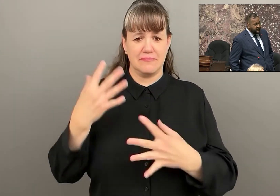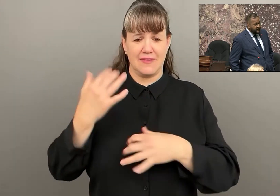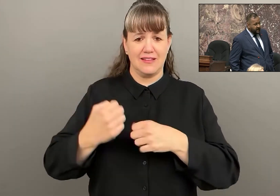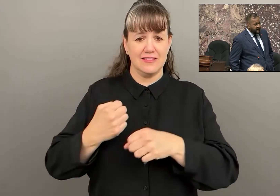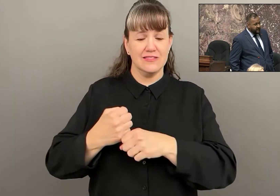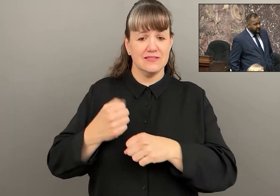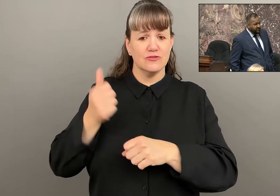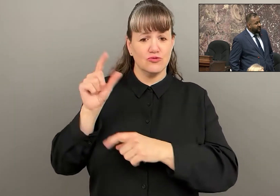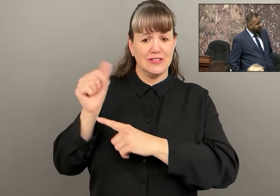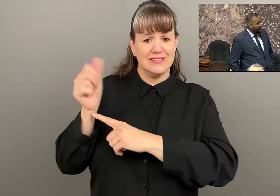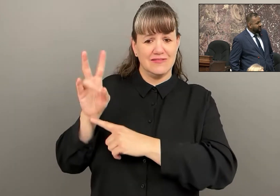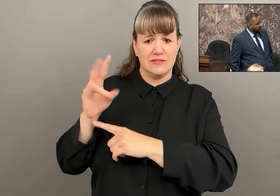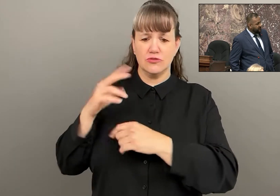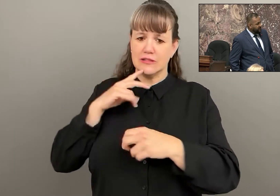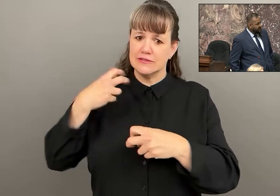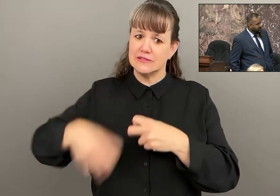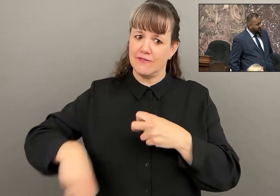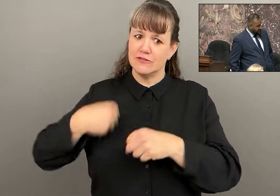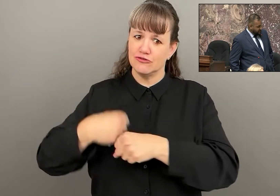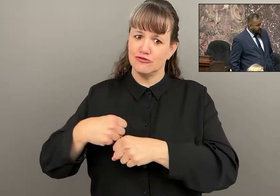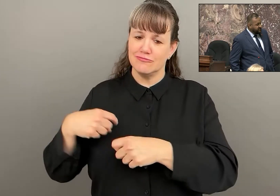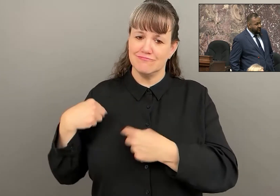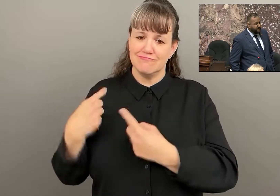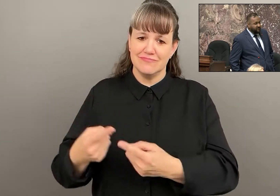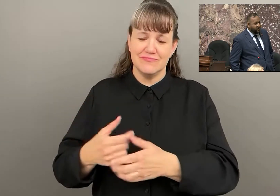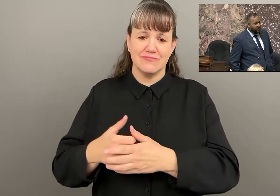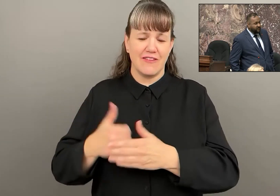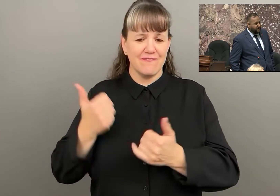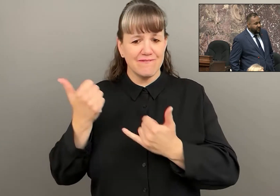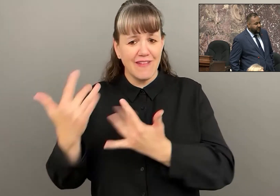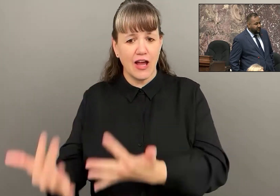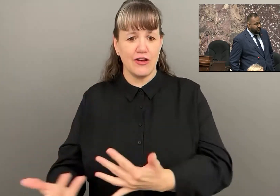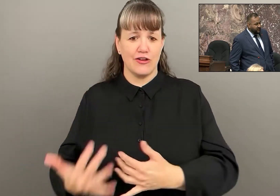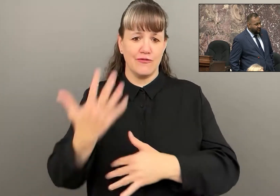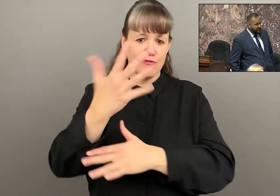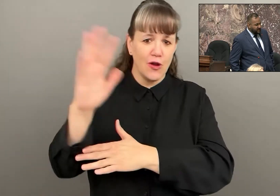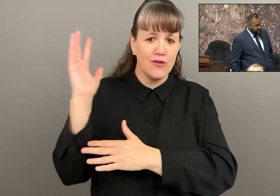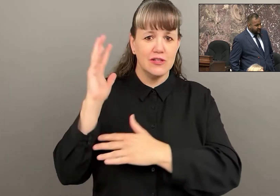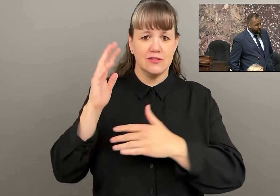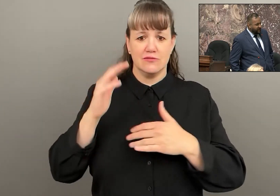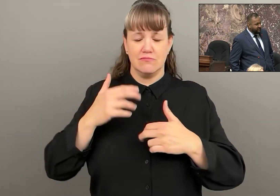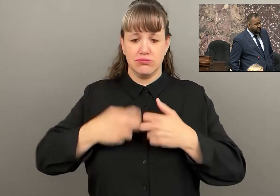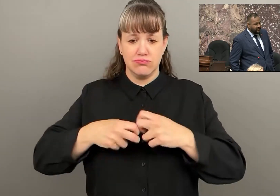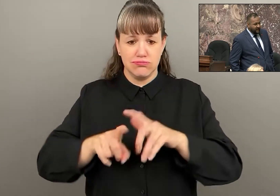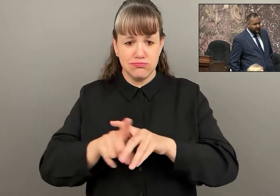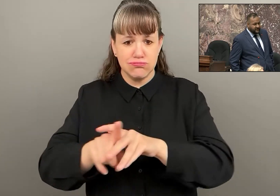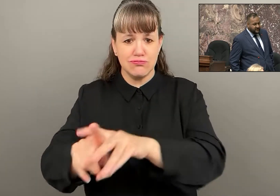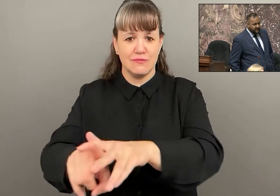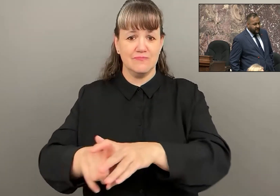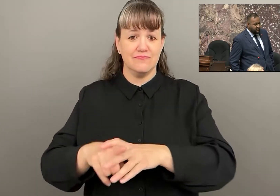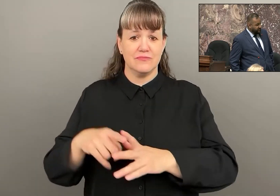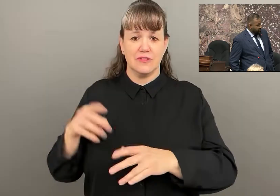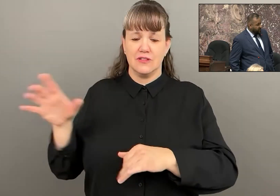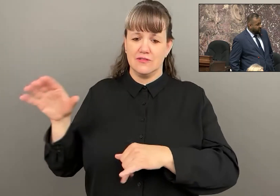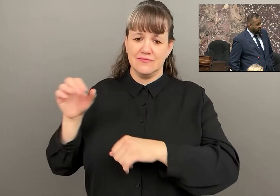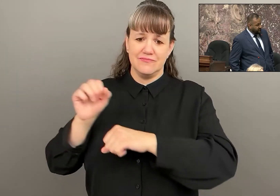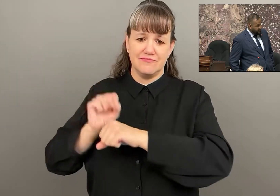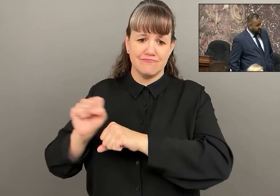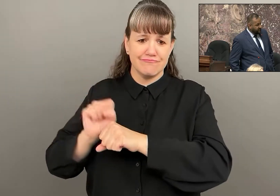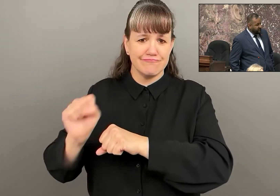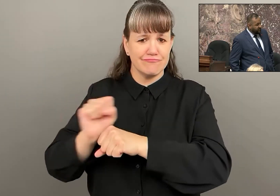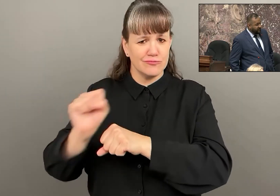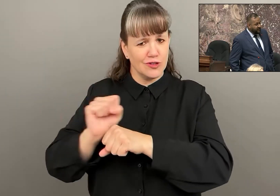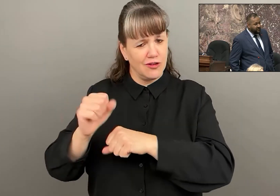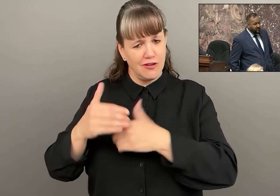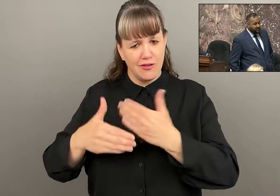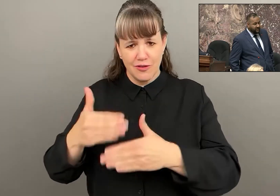wildfires and has not stopped working. I know that he serves on the board of the Northern Development Initiative Trust, is doing some work with the University